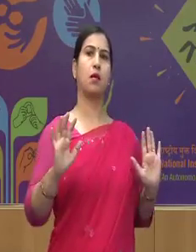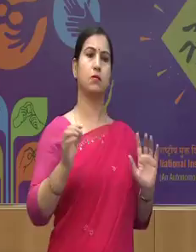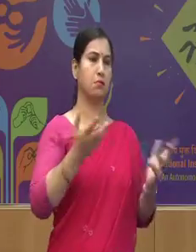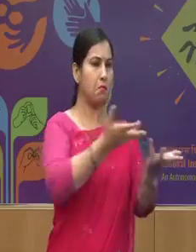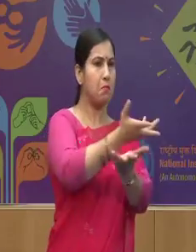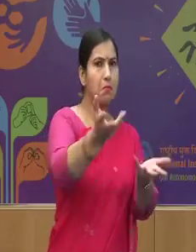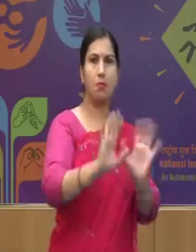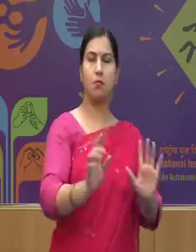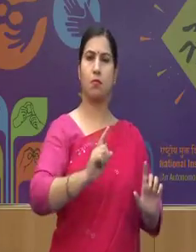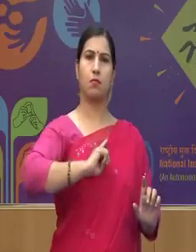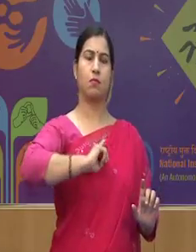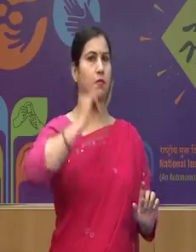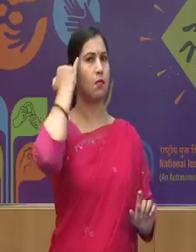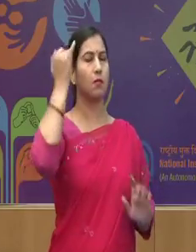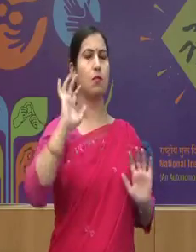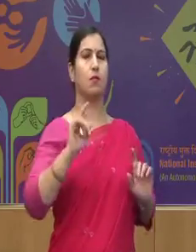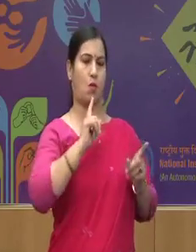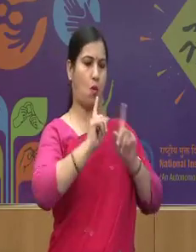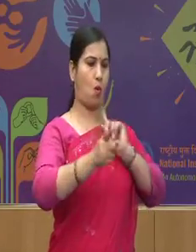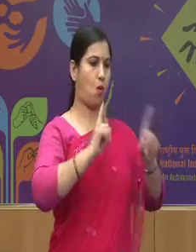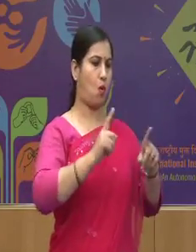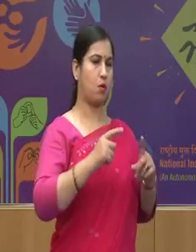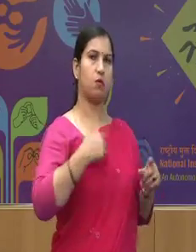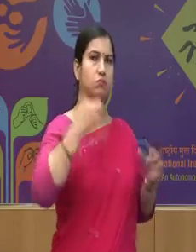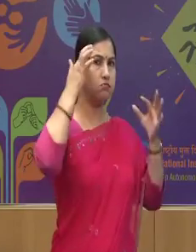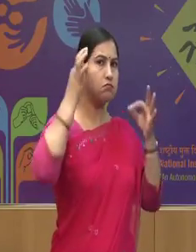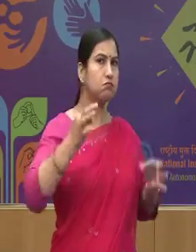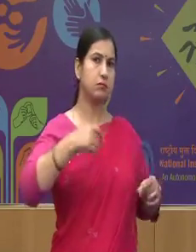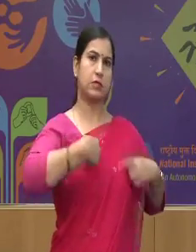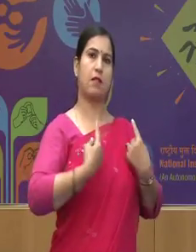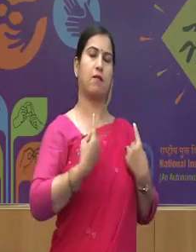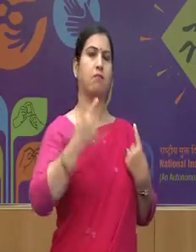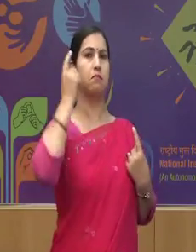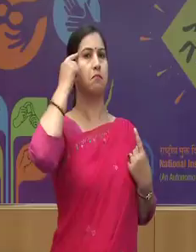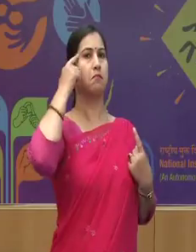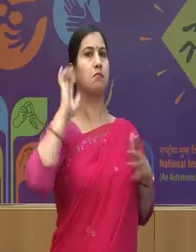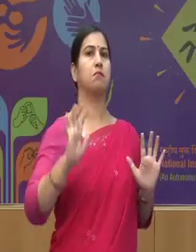single handedly, and took all the political decisions.